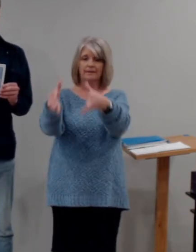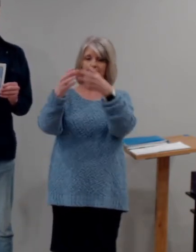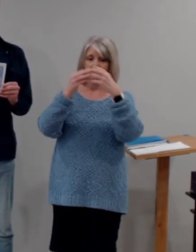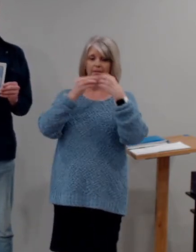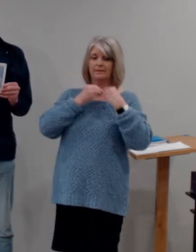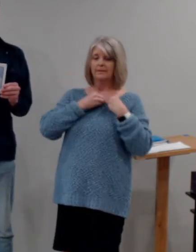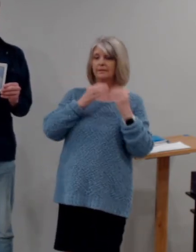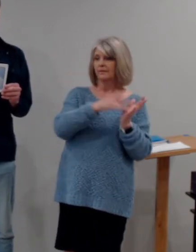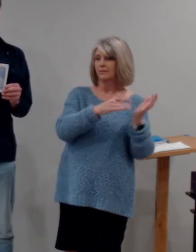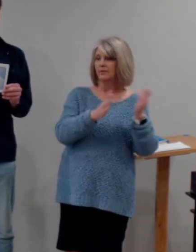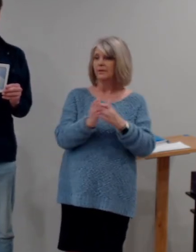You tell him,